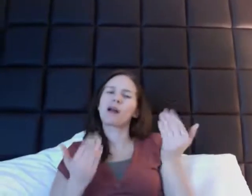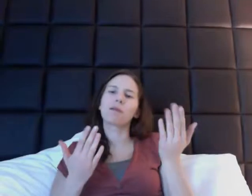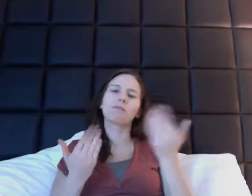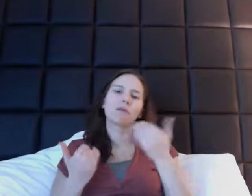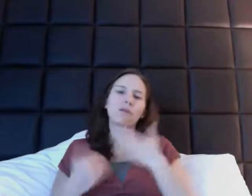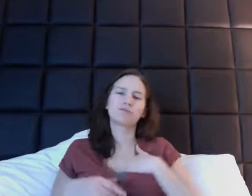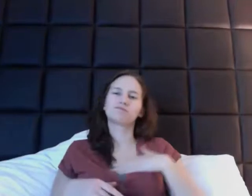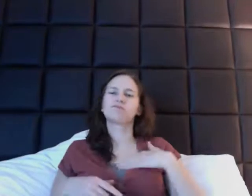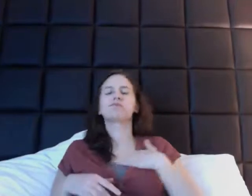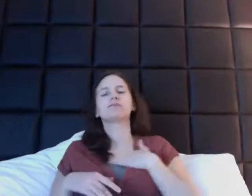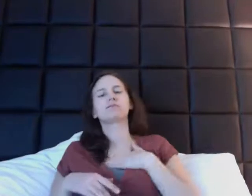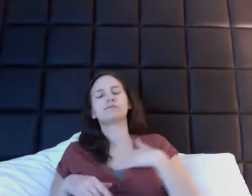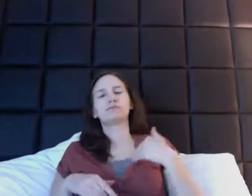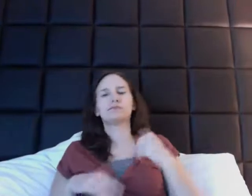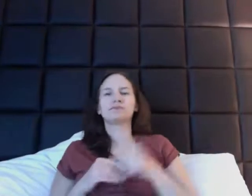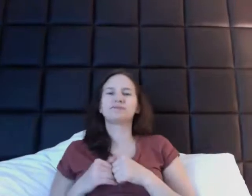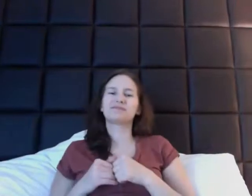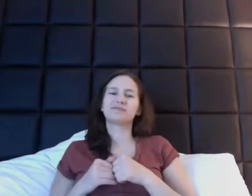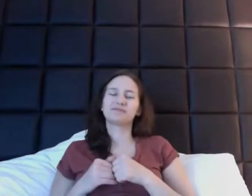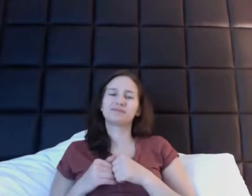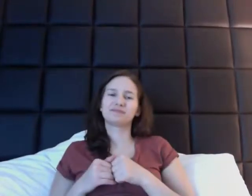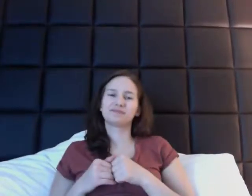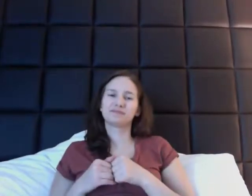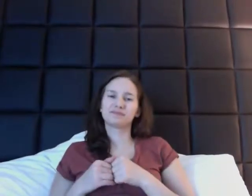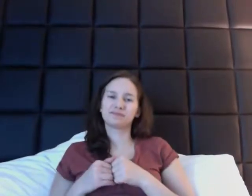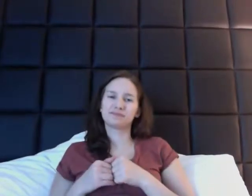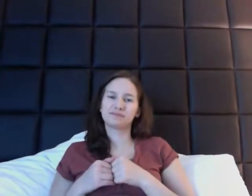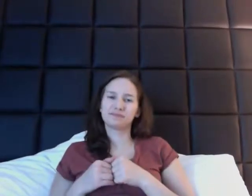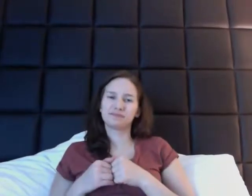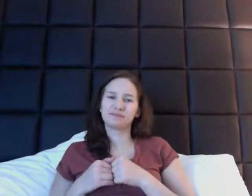home. There's a little bit of something in me.